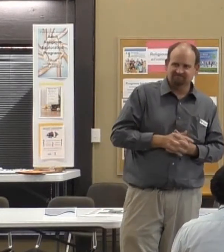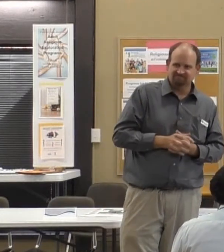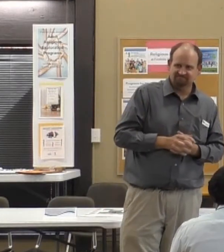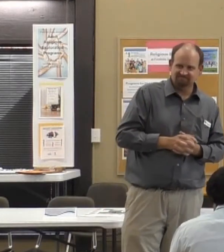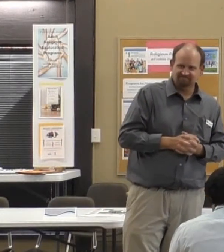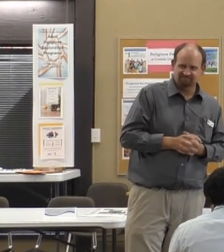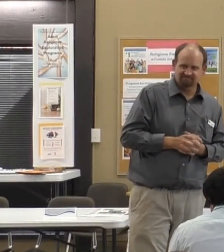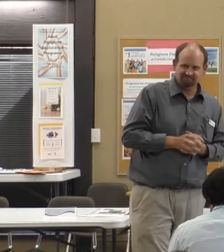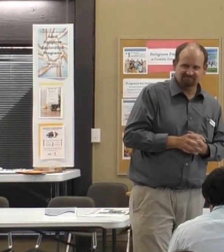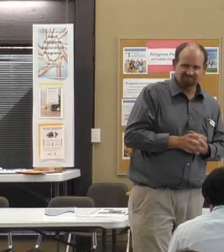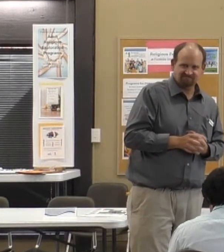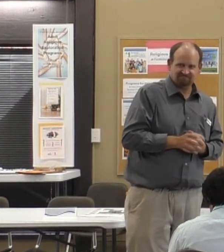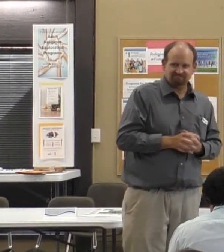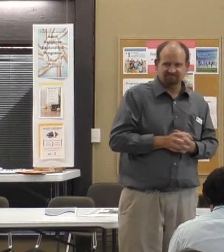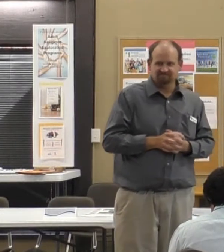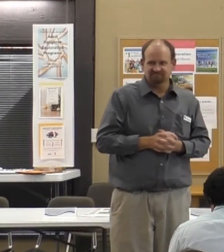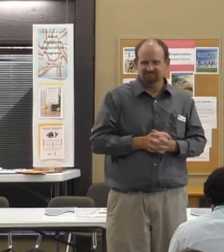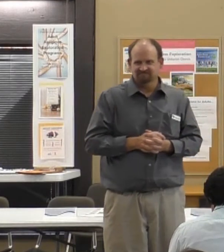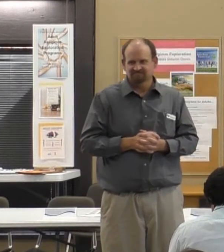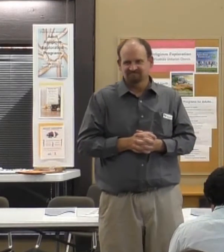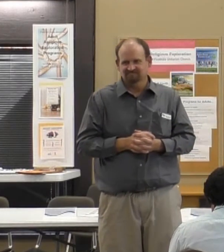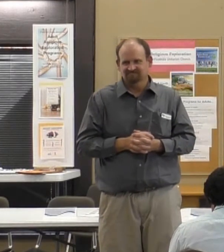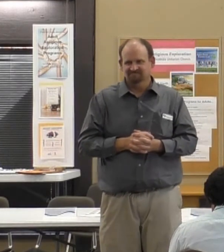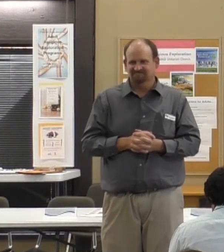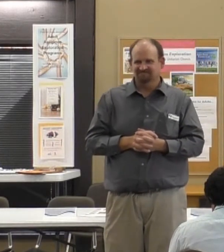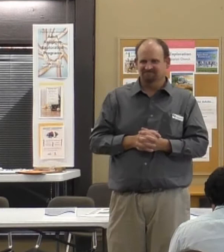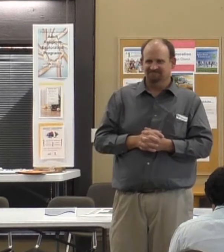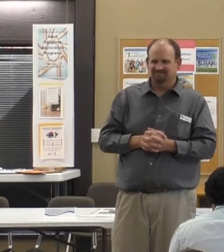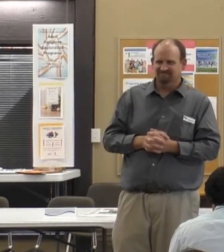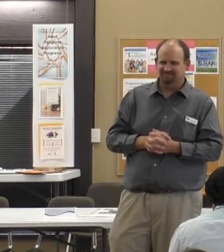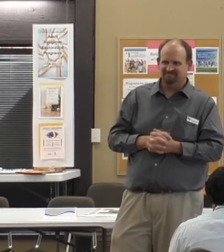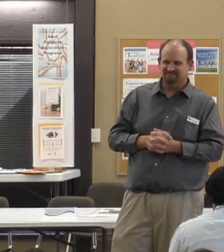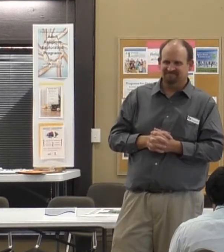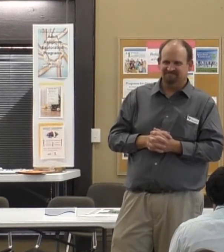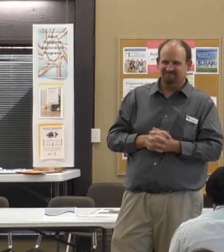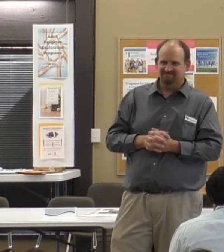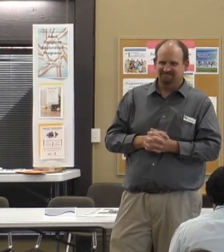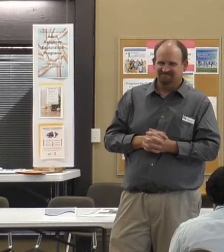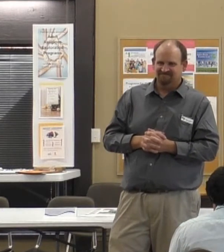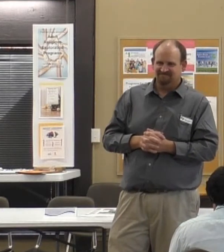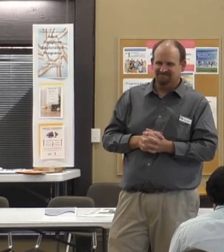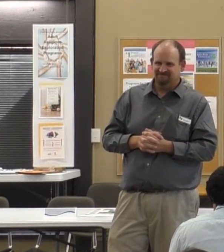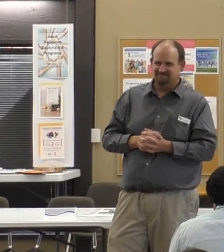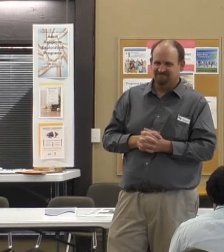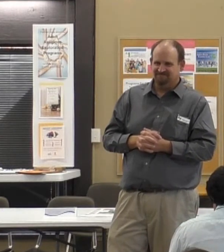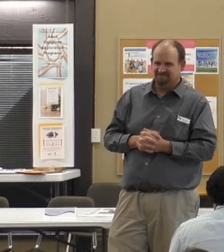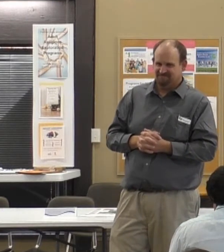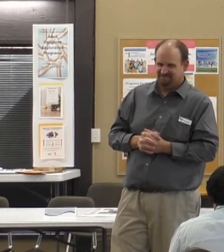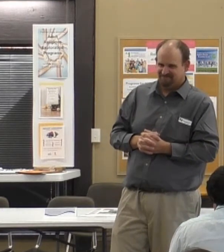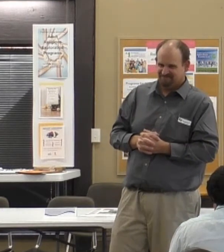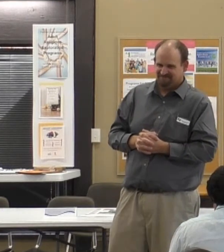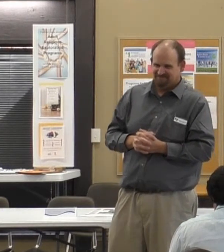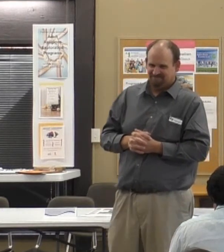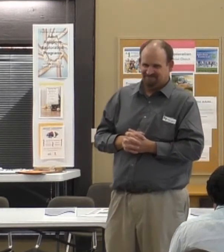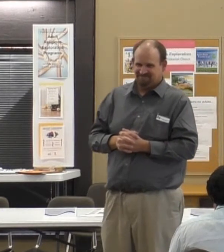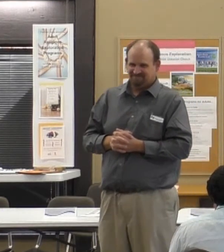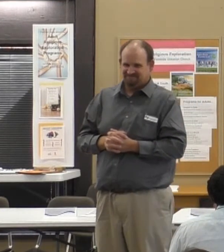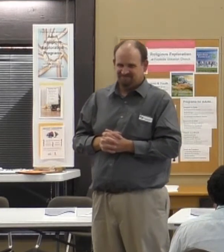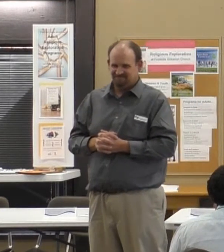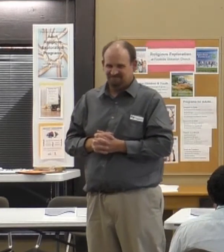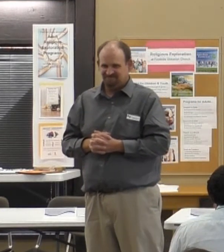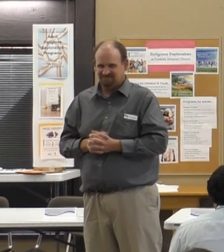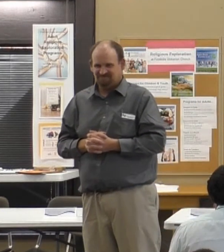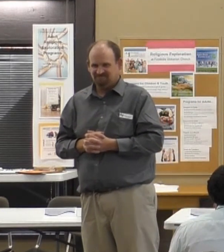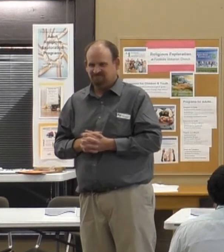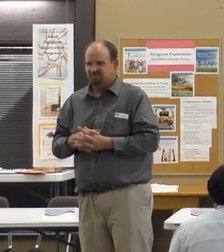And so we thought that we would go ahead and initiate a board so that we can provide this information to everyone in the